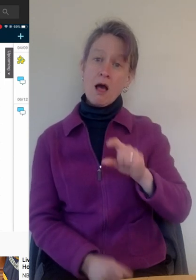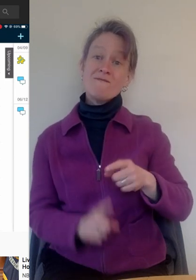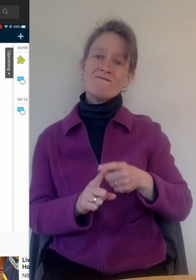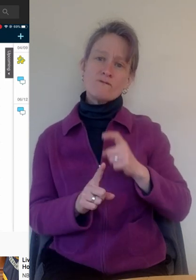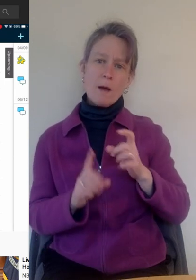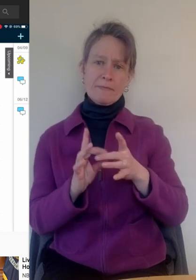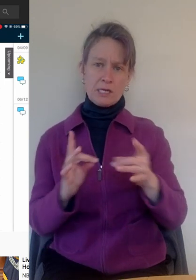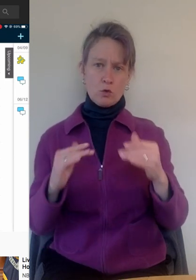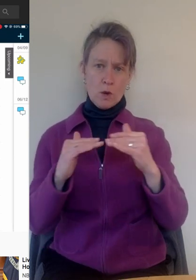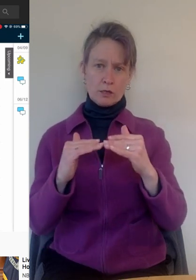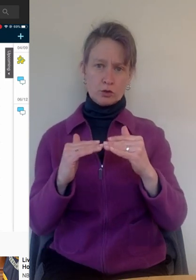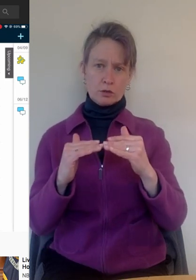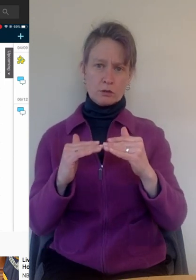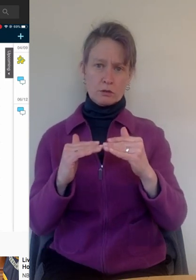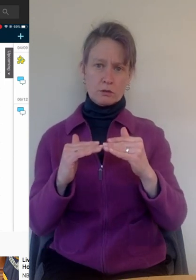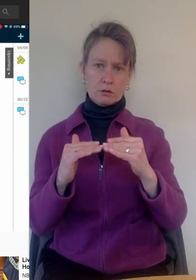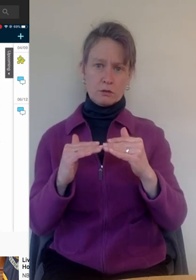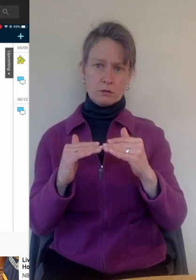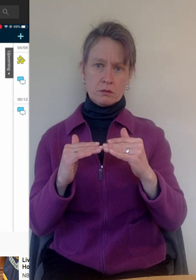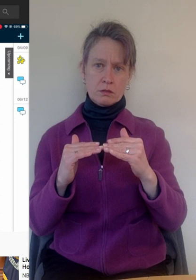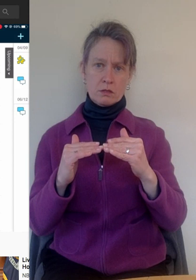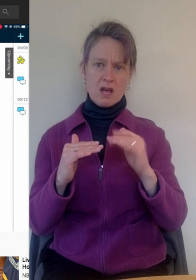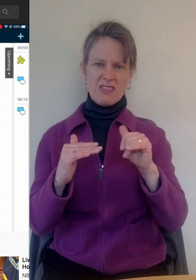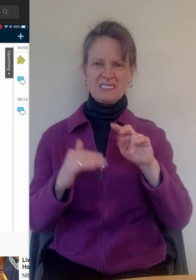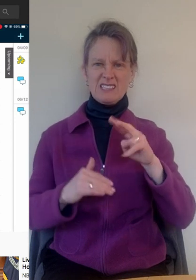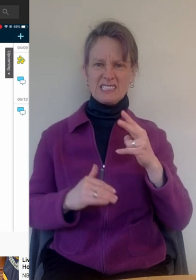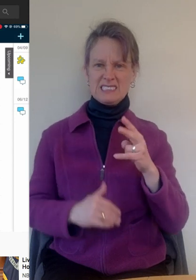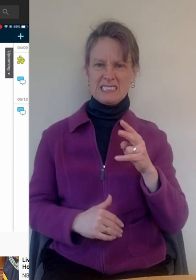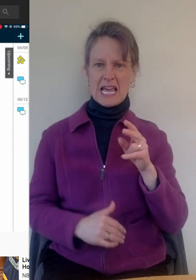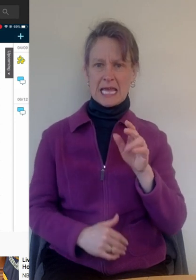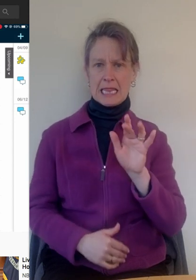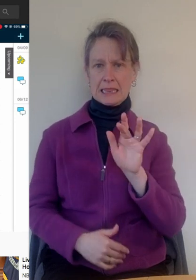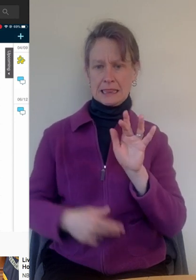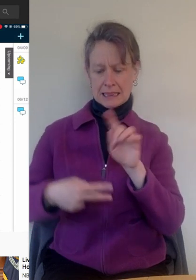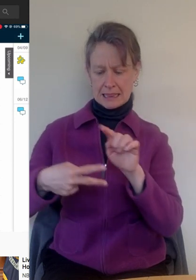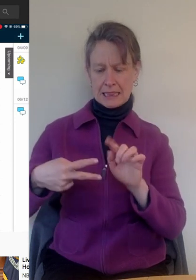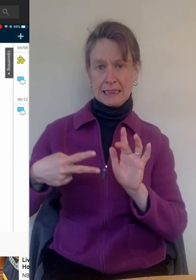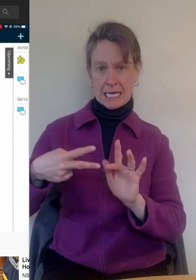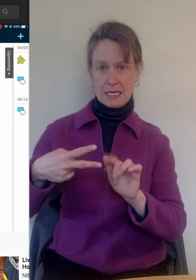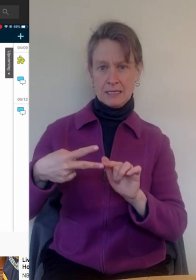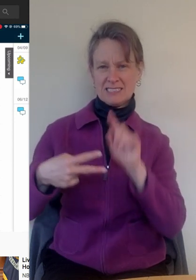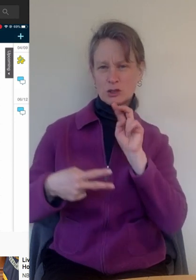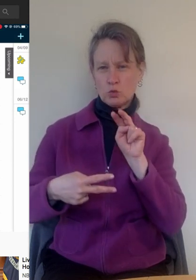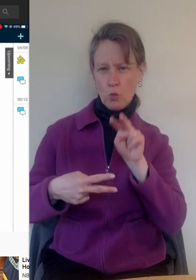So that's going to be under this second link that says watch this video.